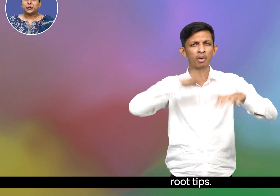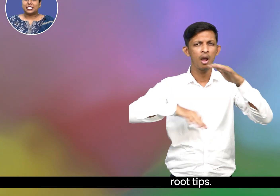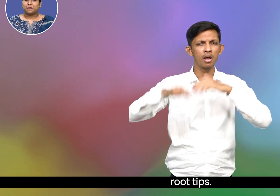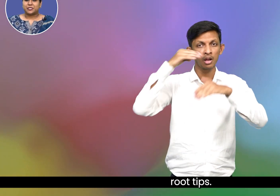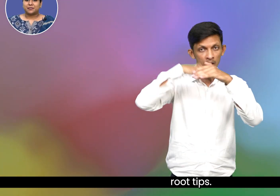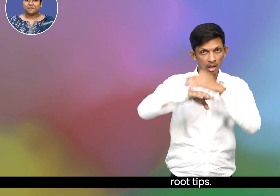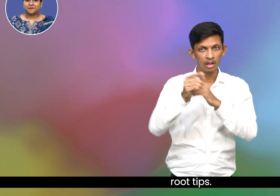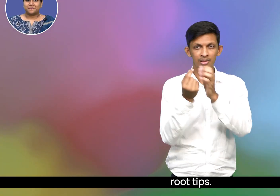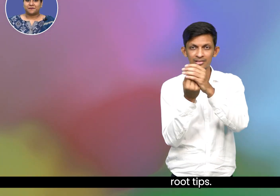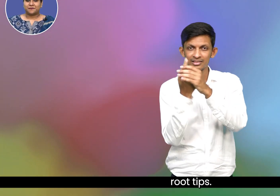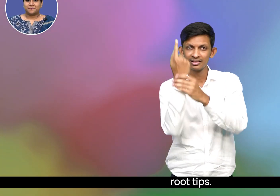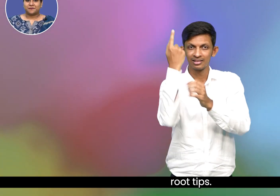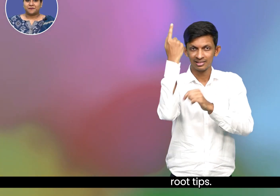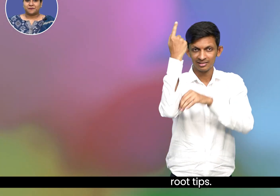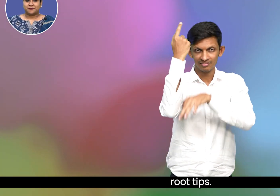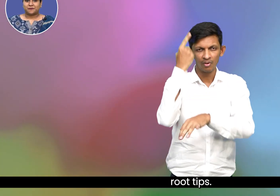onion root tips.